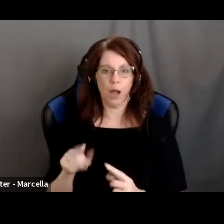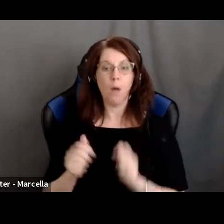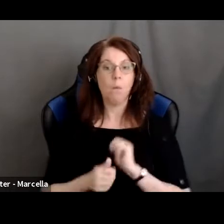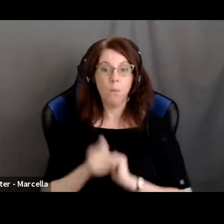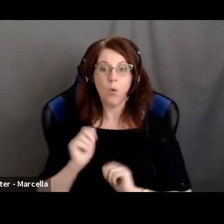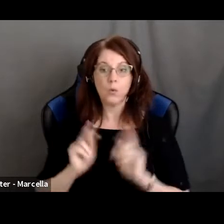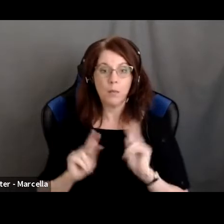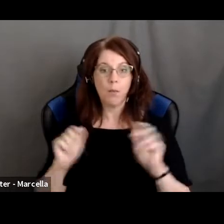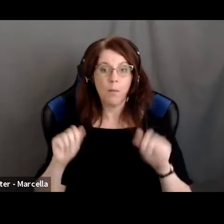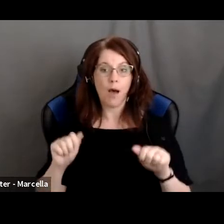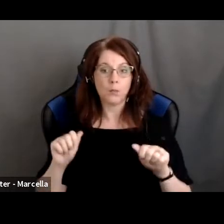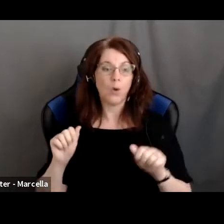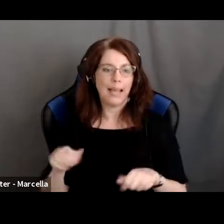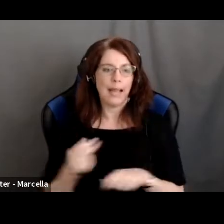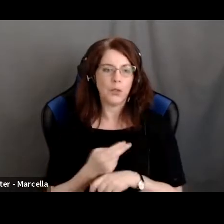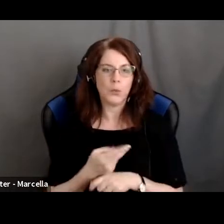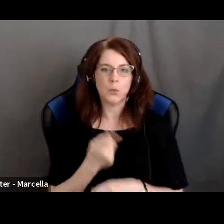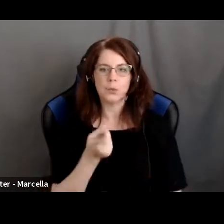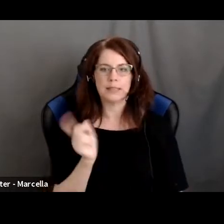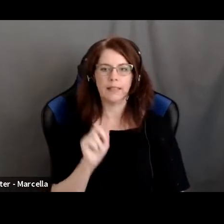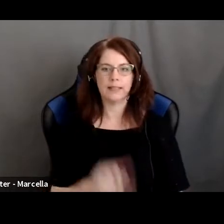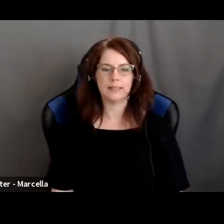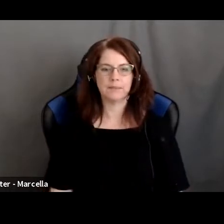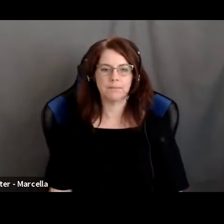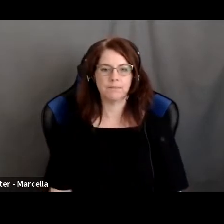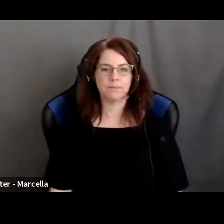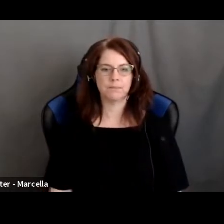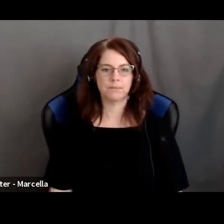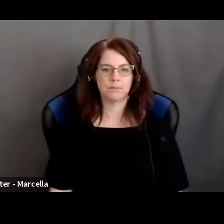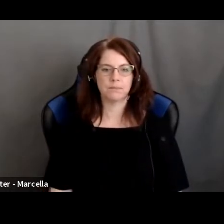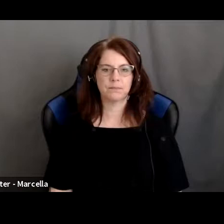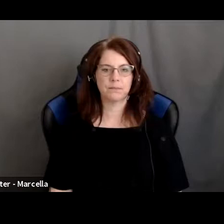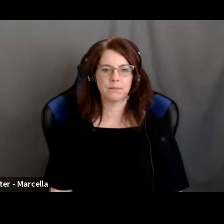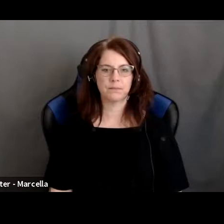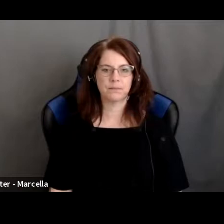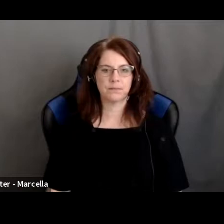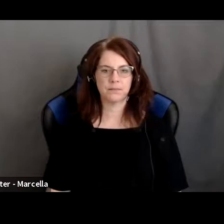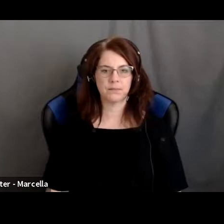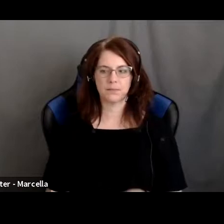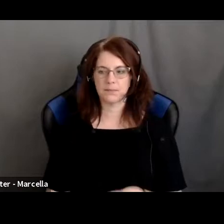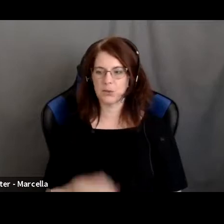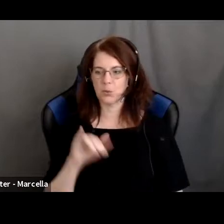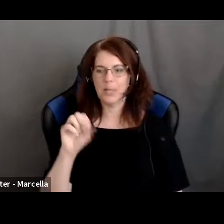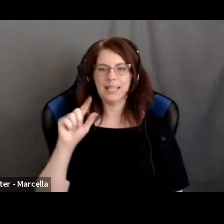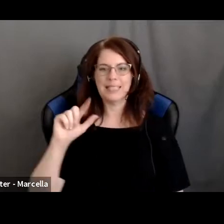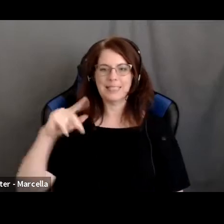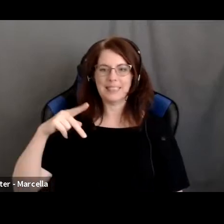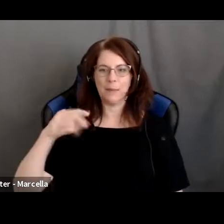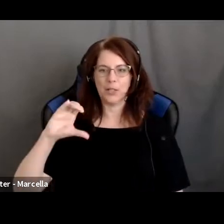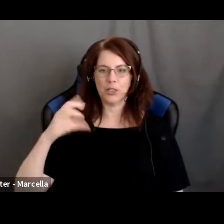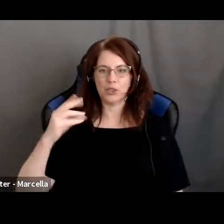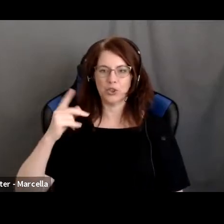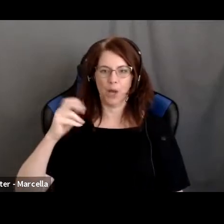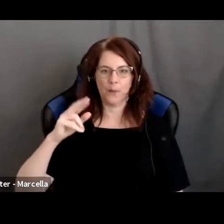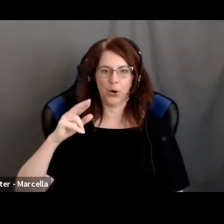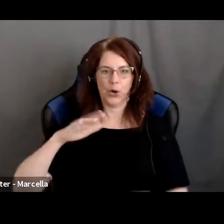people possible are able to use. So that, that slap chop, the slap chopper,